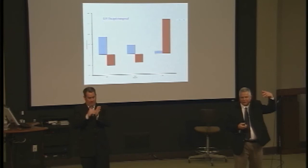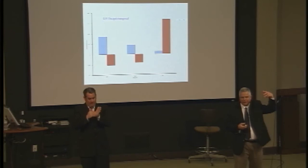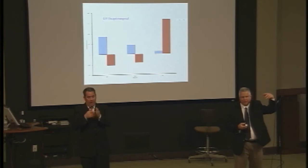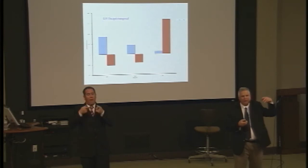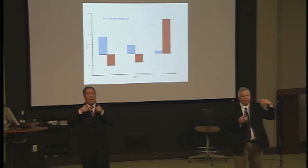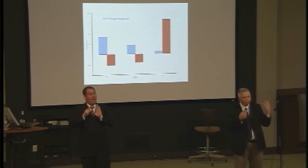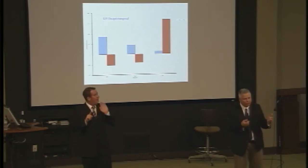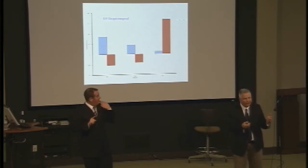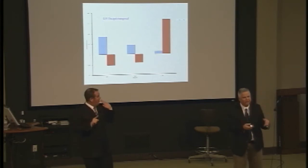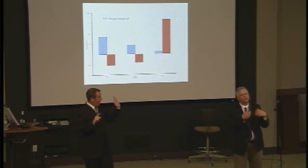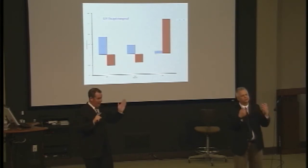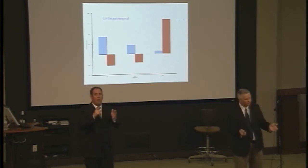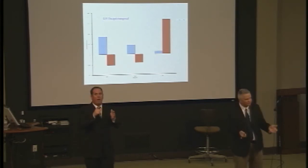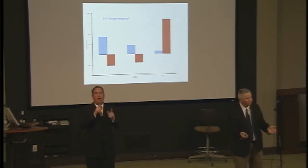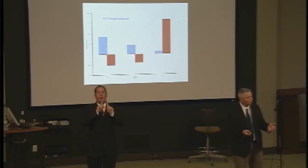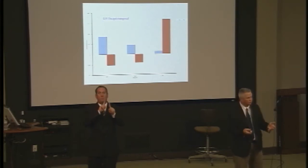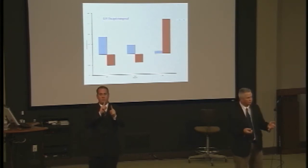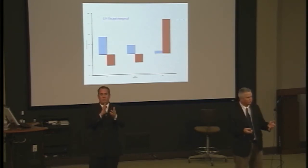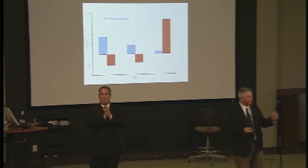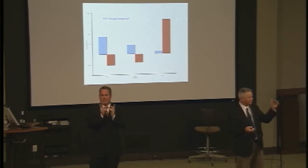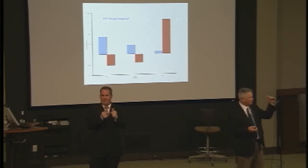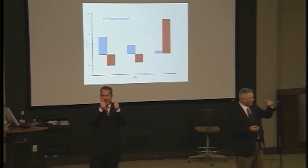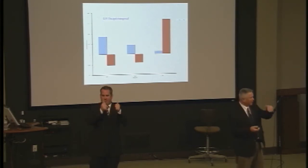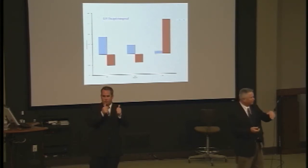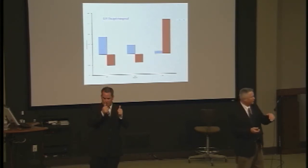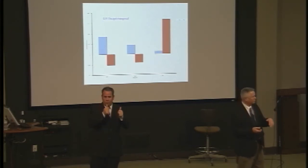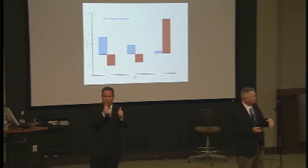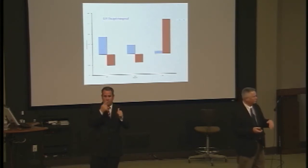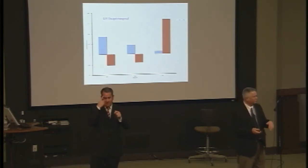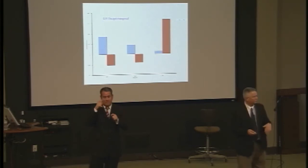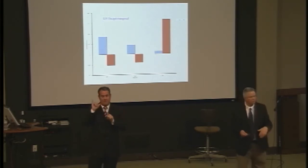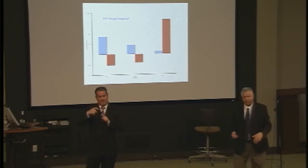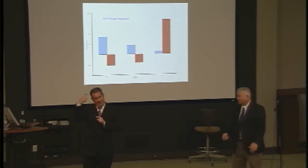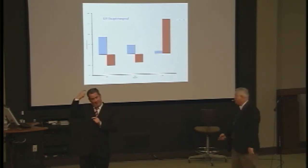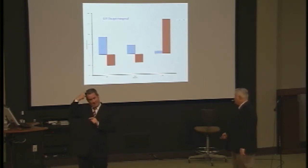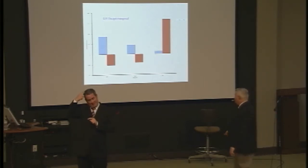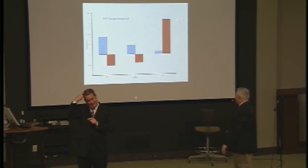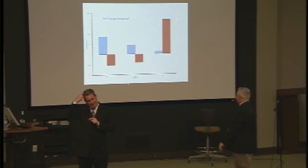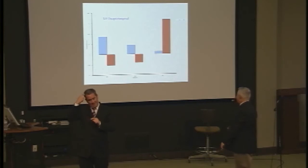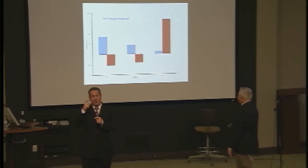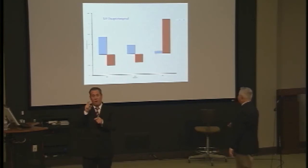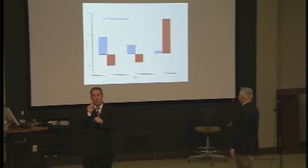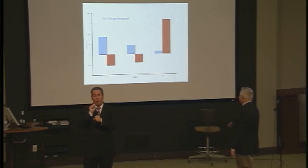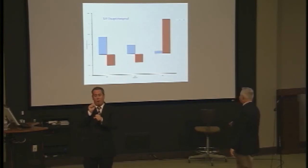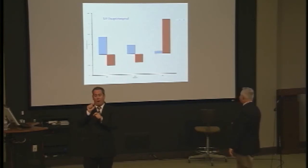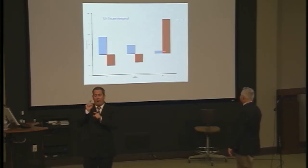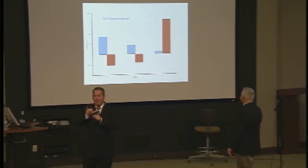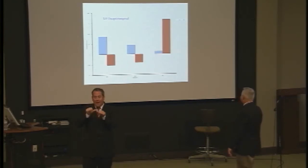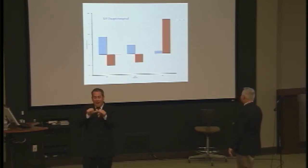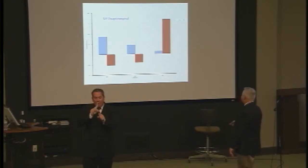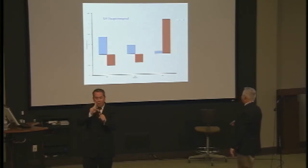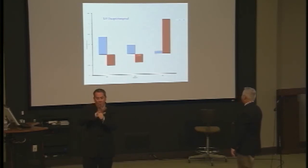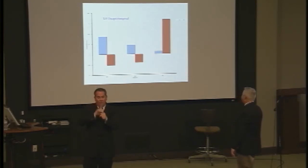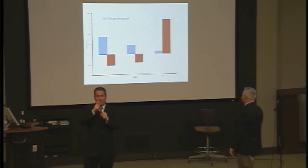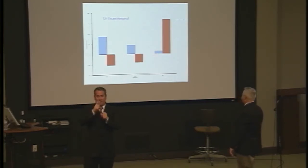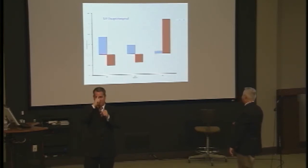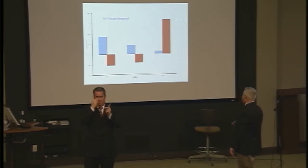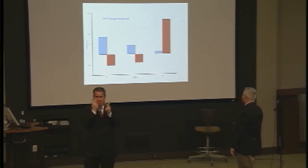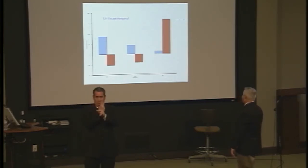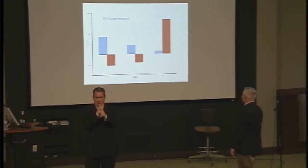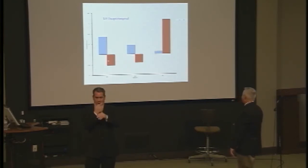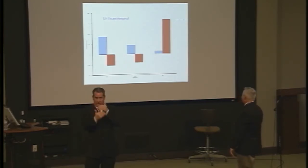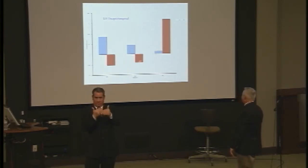that process work less, there's less bold, less of an activation. What's happening in the dyslexics, this is the origin,